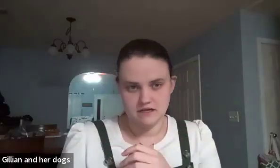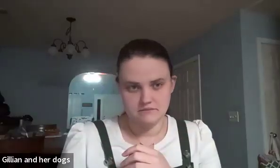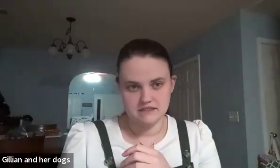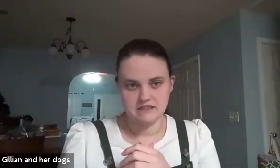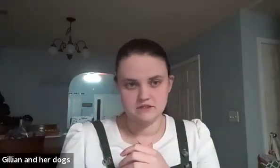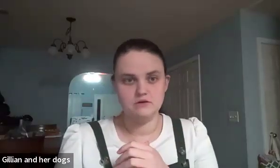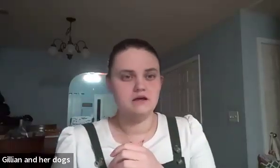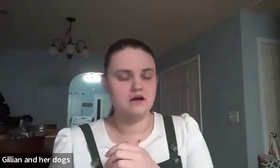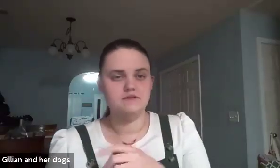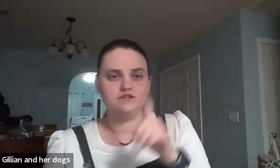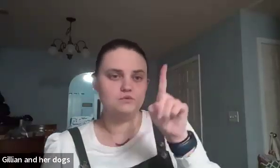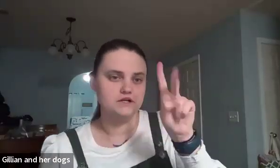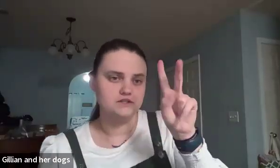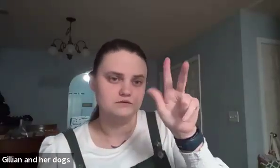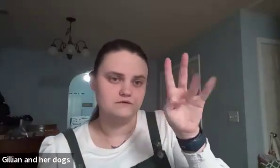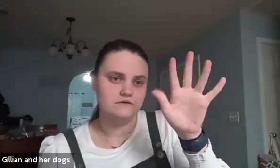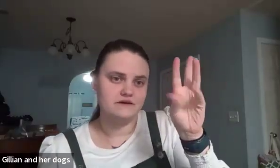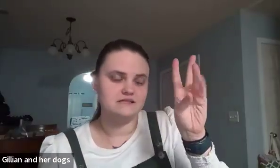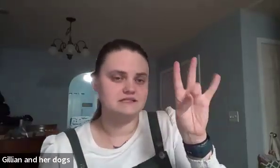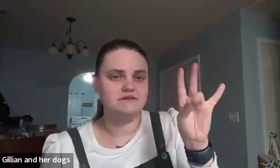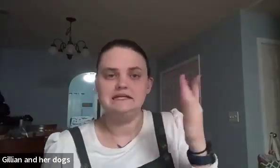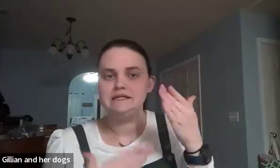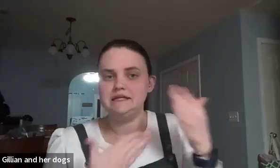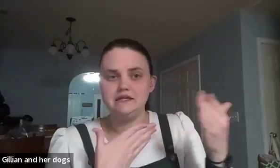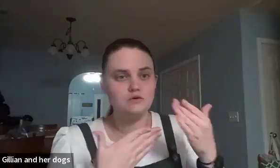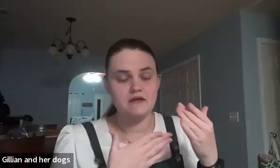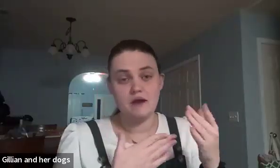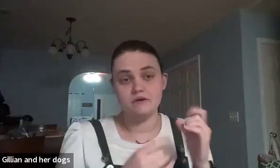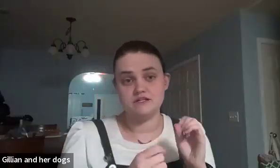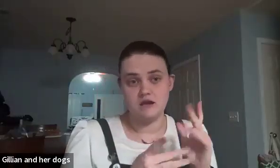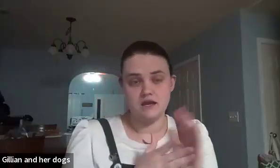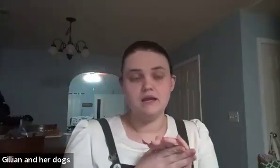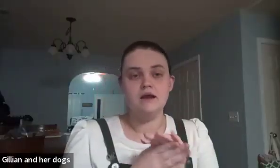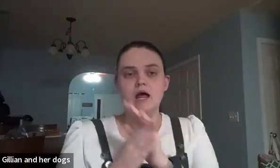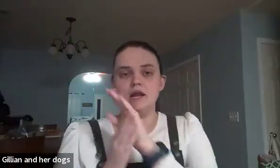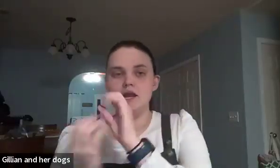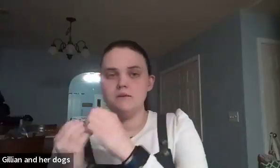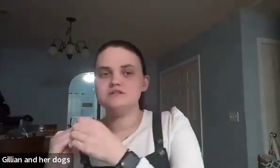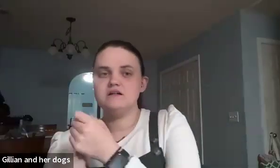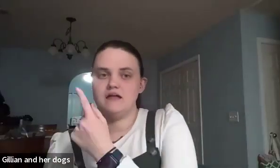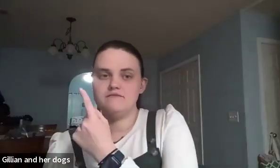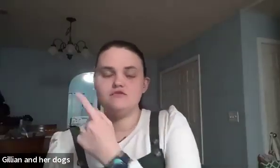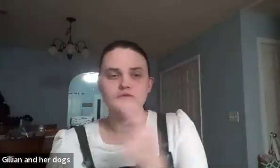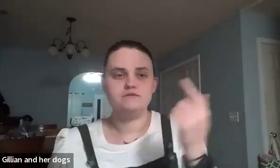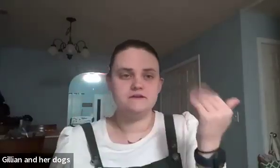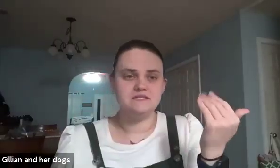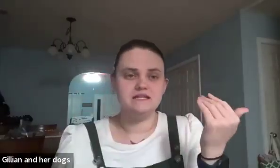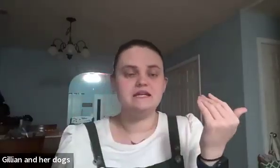make a big deal. If you do 1, 2, 3, 4, 5, 6, 7, either way, that one is okay. Numbers 11 through 15, it